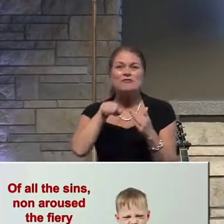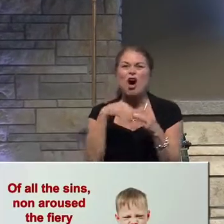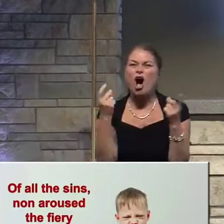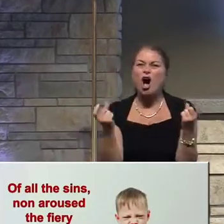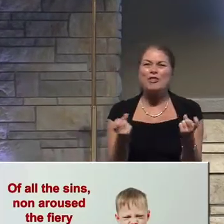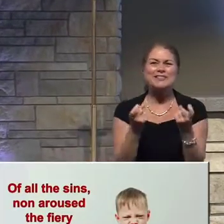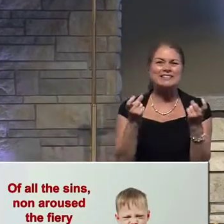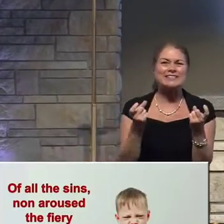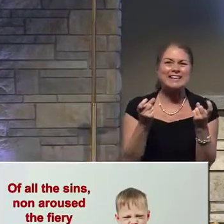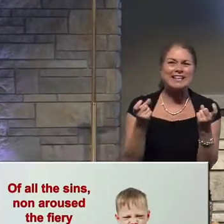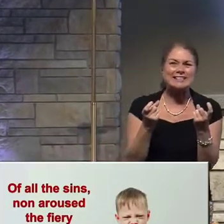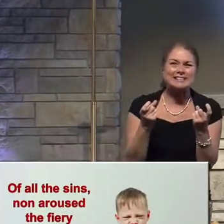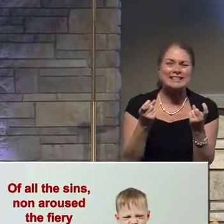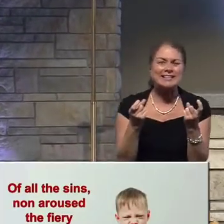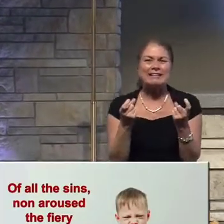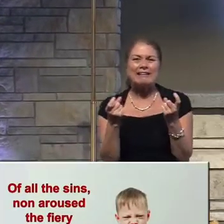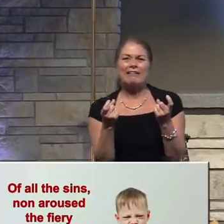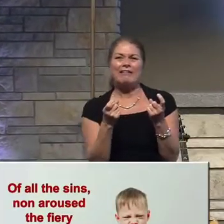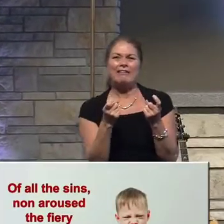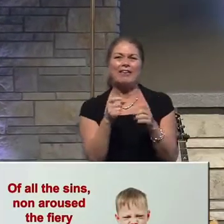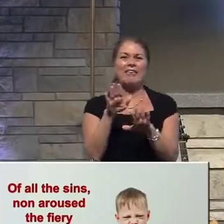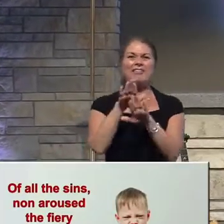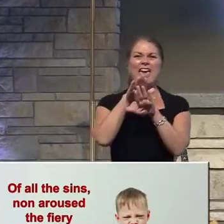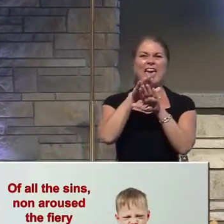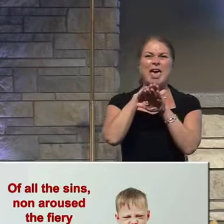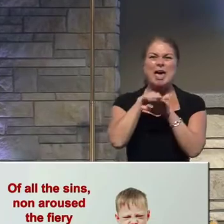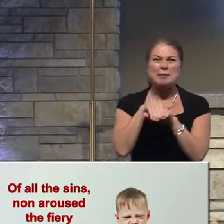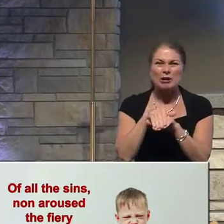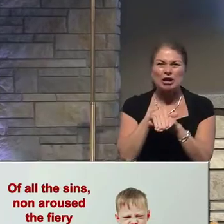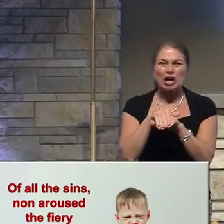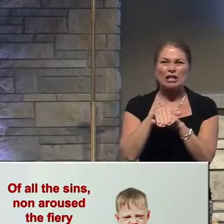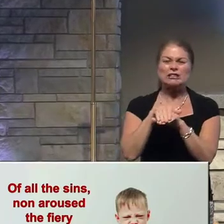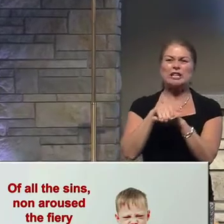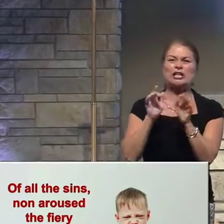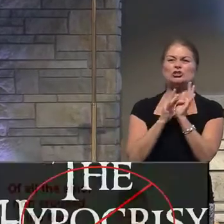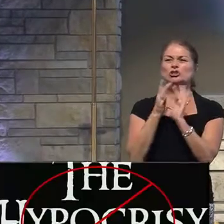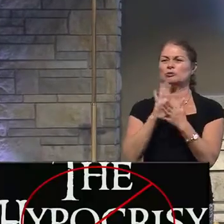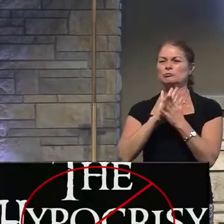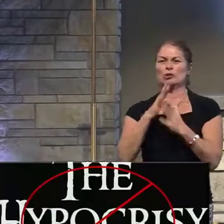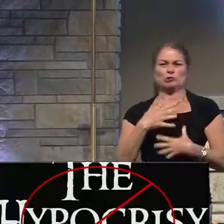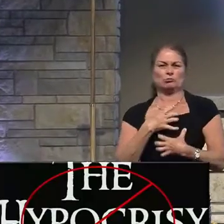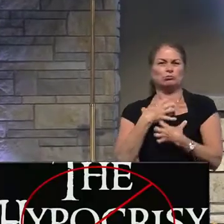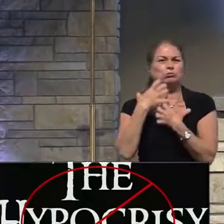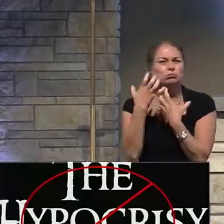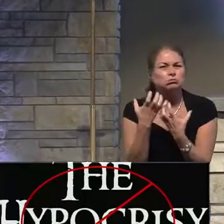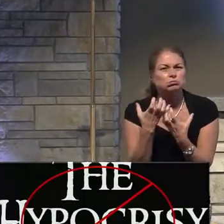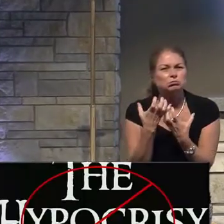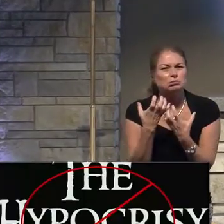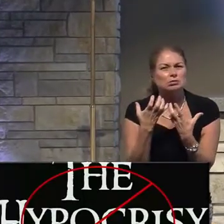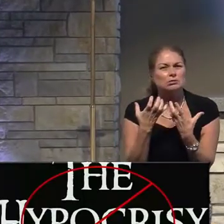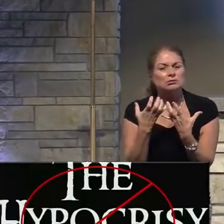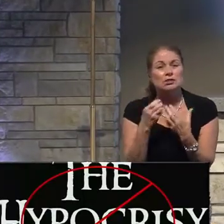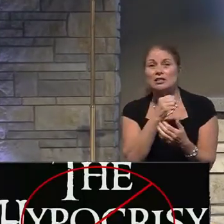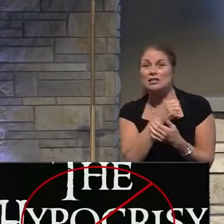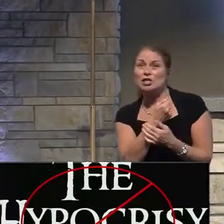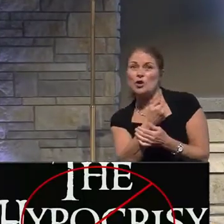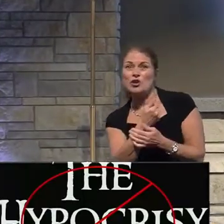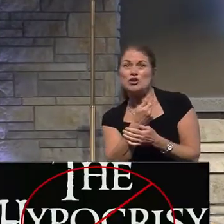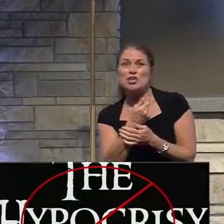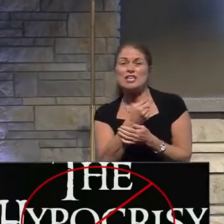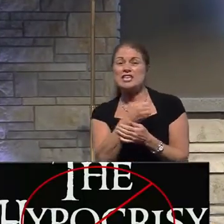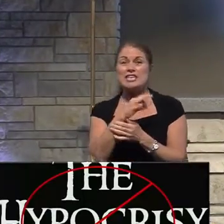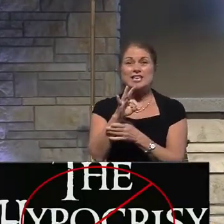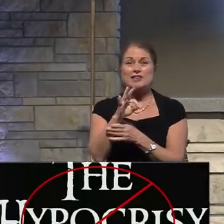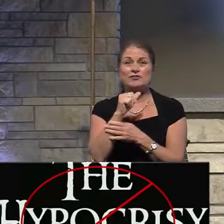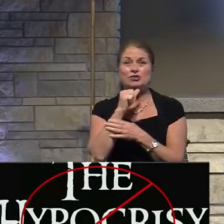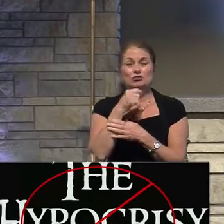sins, none aroused the fiery indignation of Jesus more than hypocrisy. And so if you just absolutely, positively do